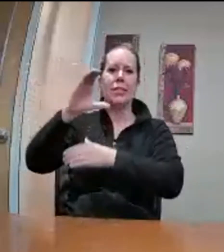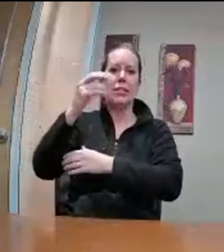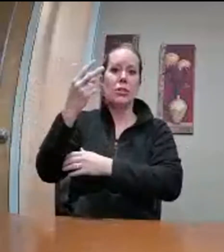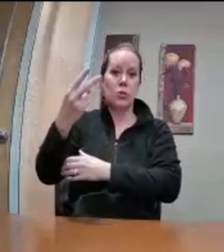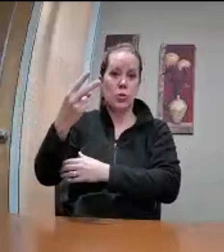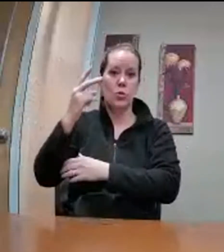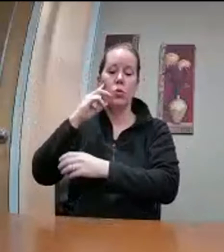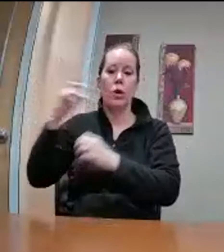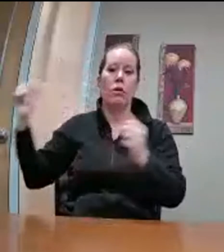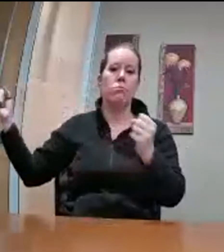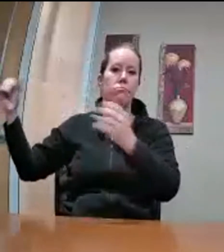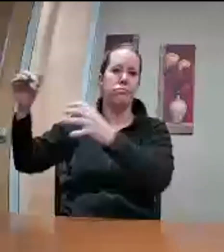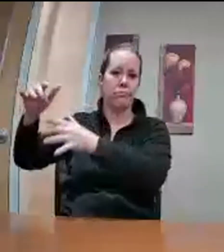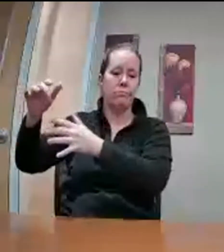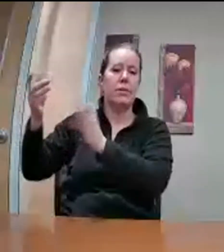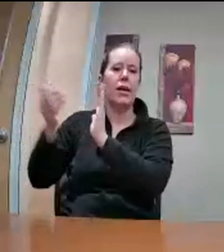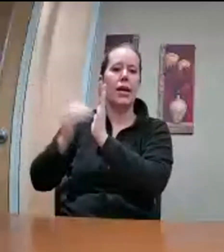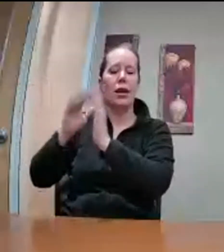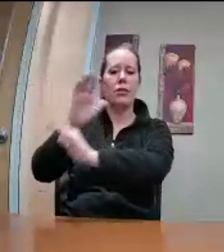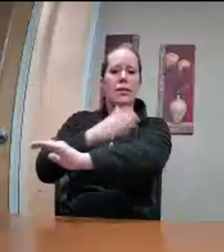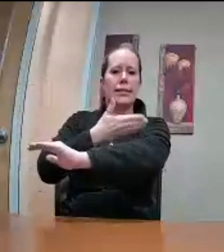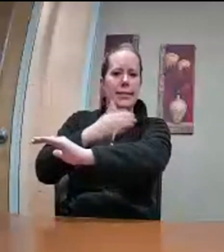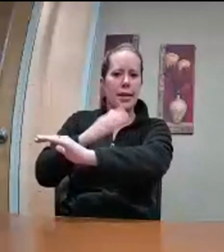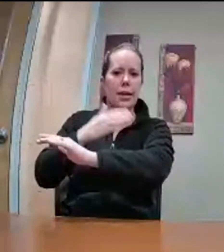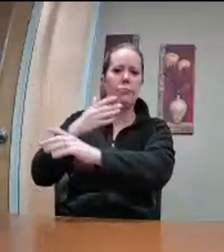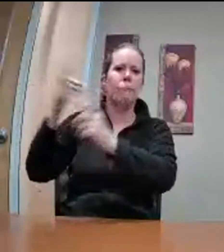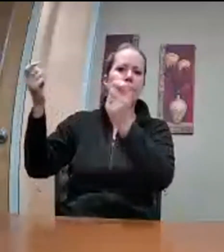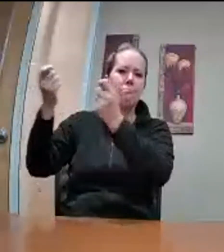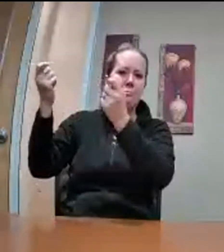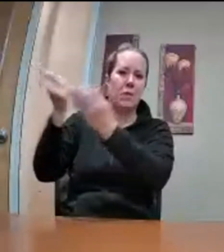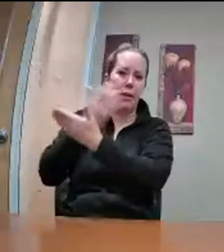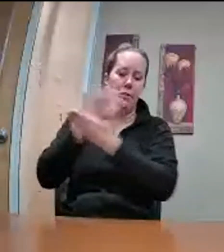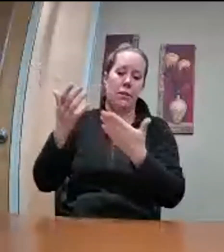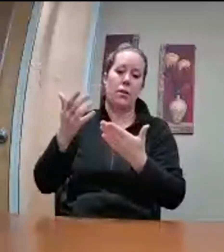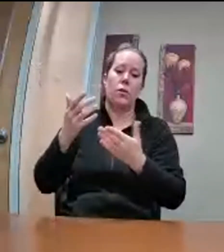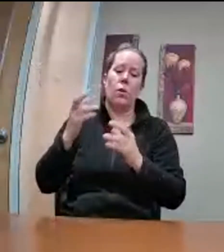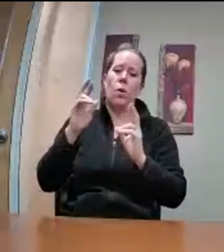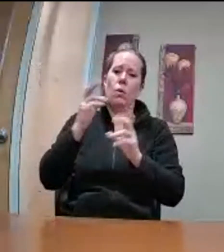next year, we'll all be able to get together. But that's the plan as of now.